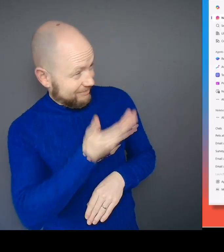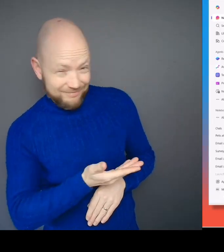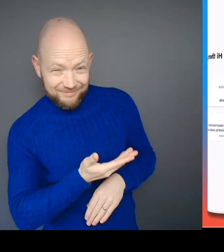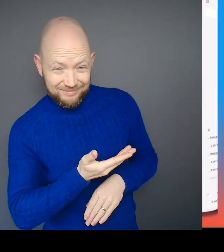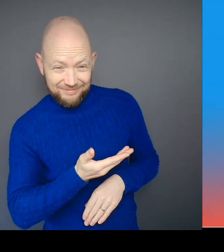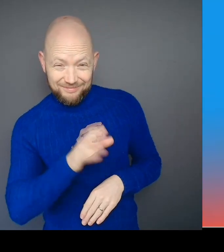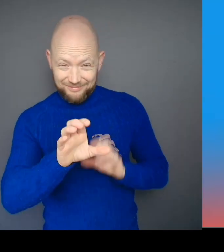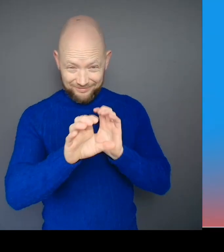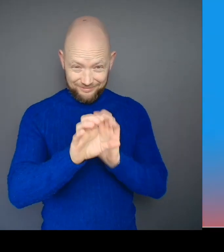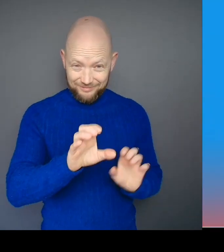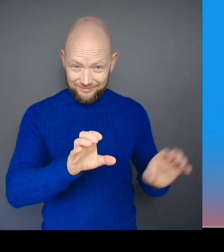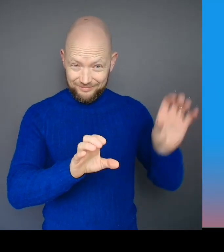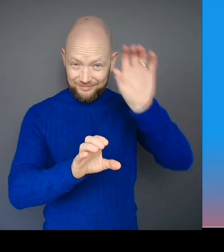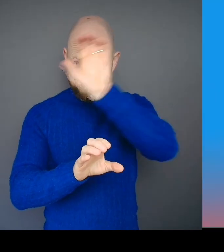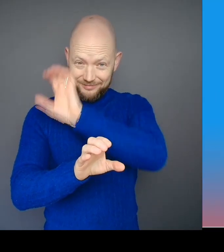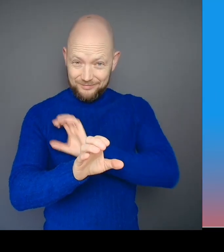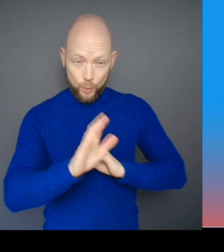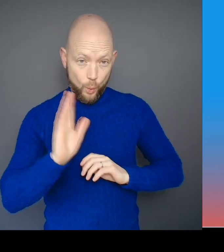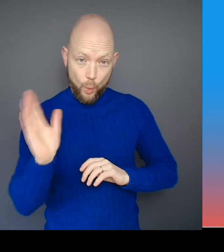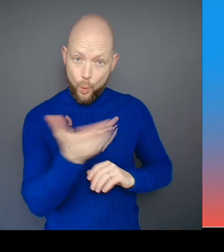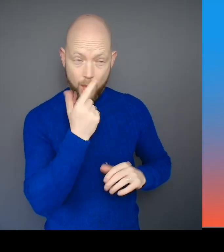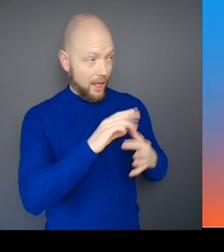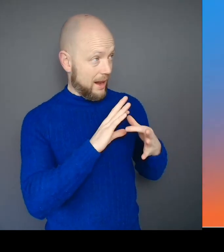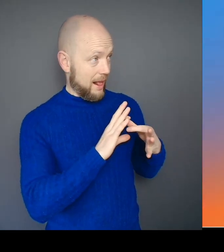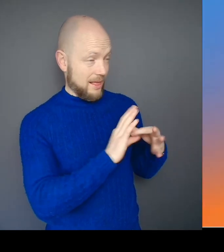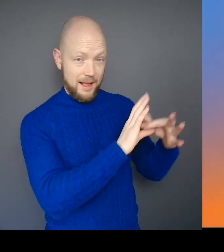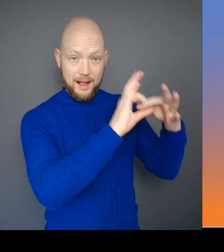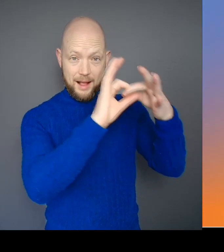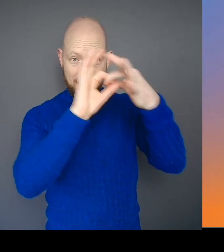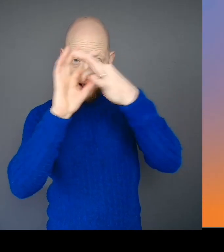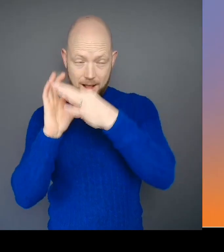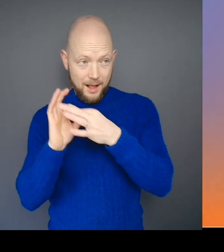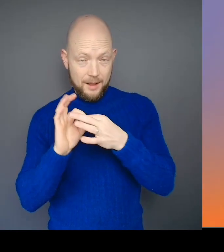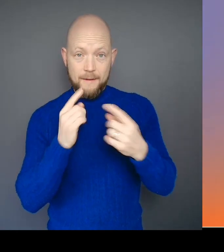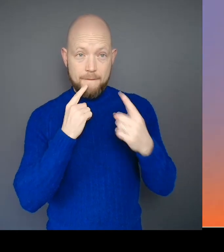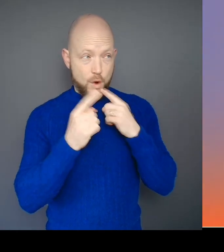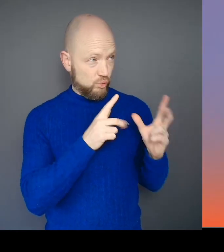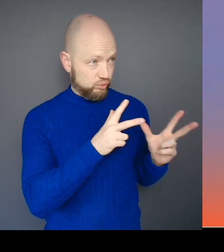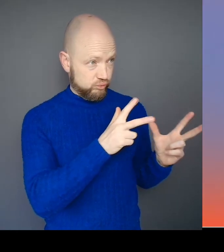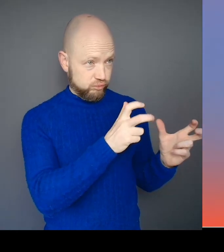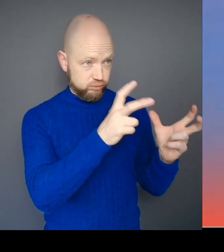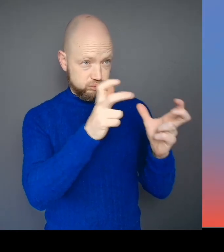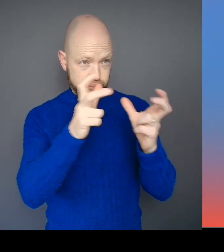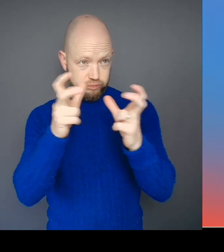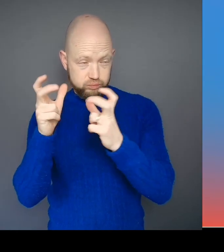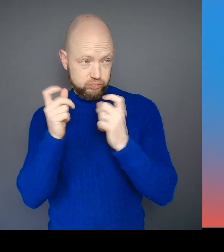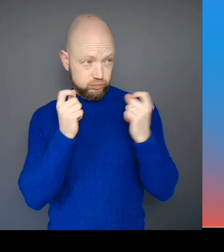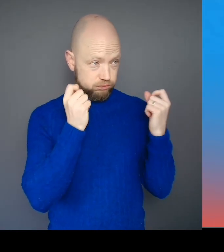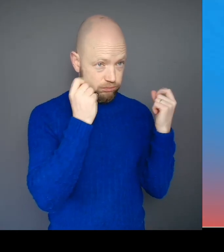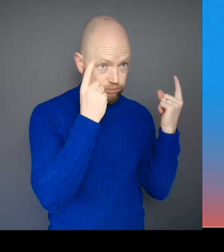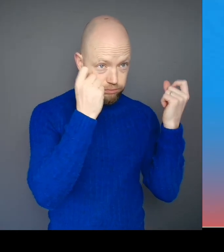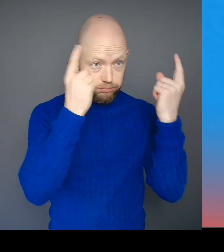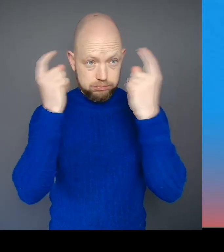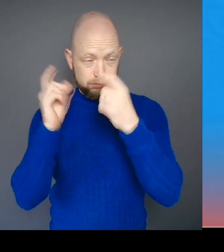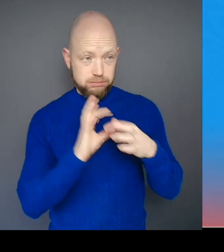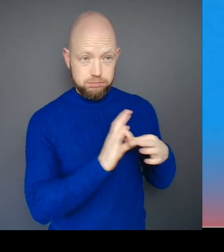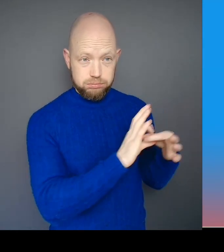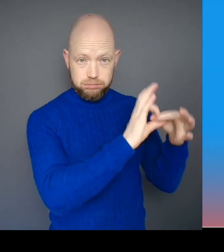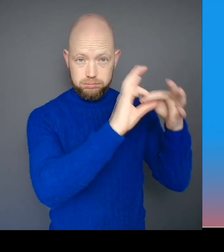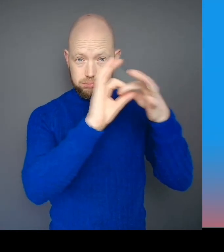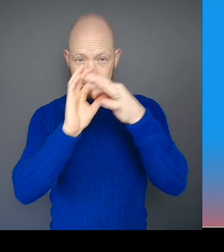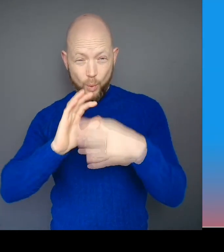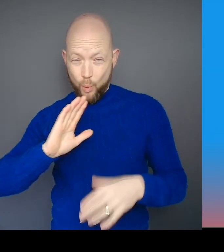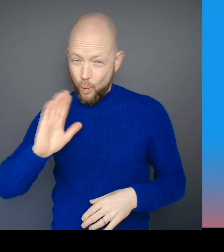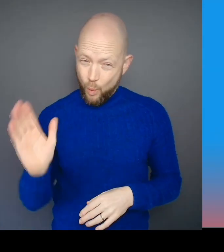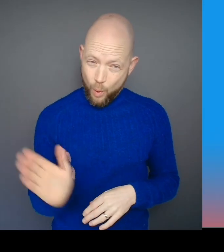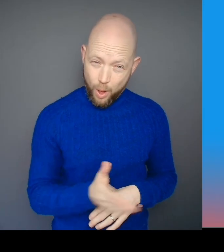work. It has got access to and understands everything you're doing in your email, everything that's going on in Teams,